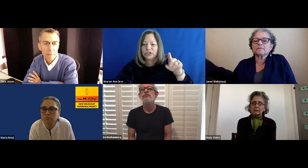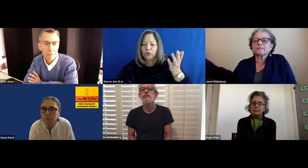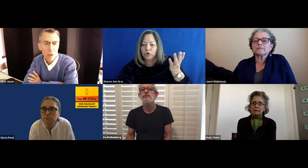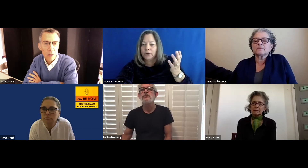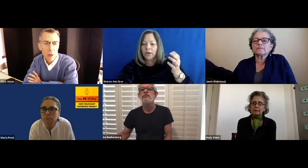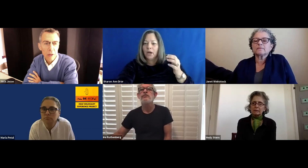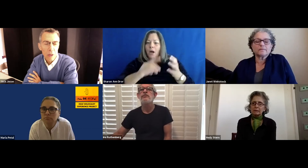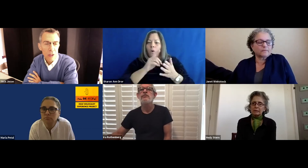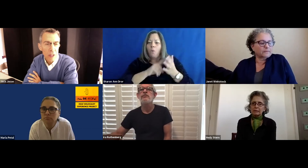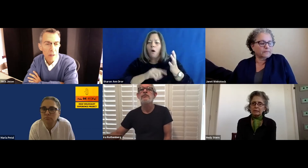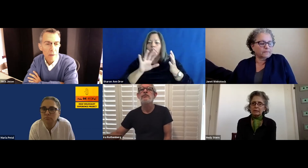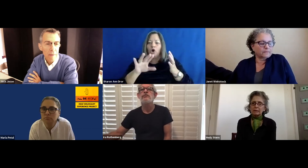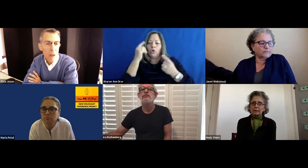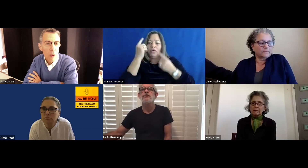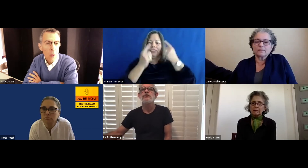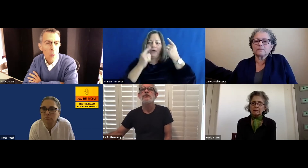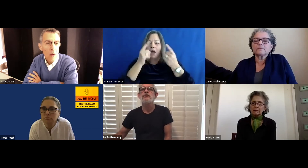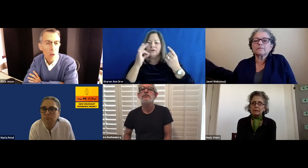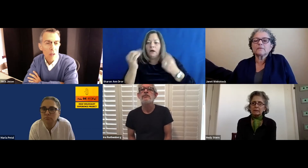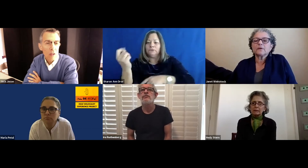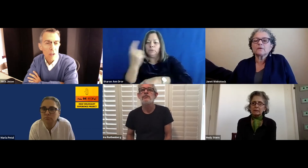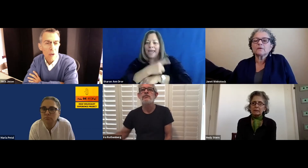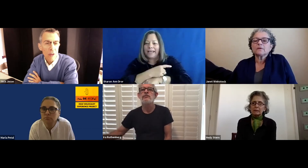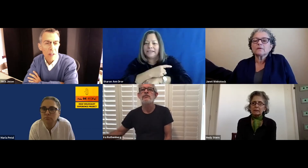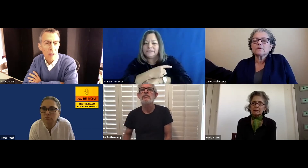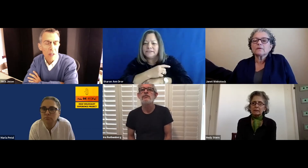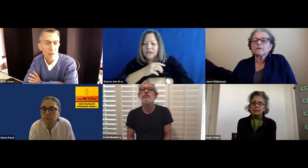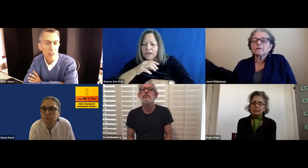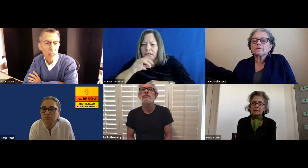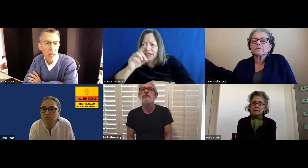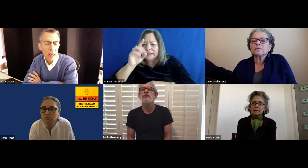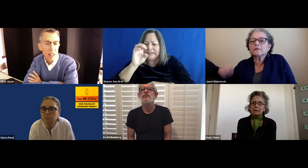There's one other question here. What would your thoughts of today,